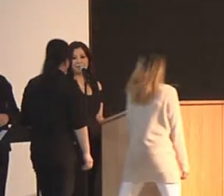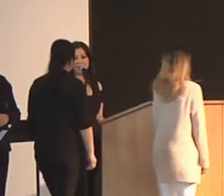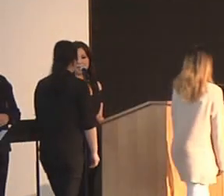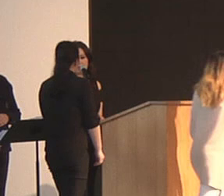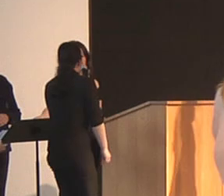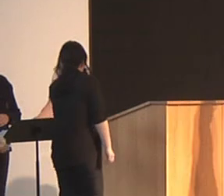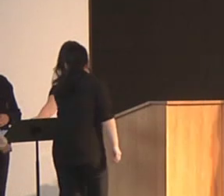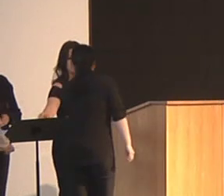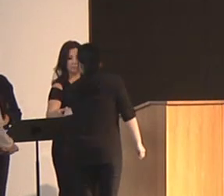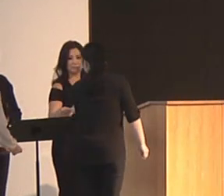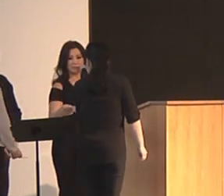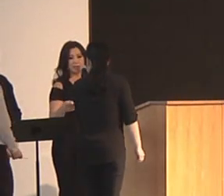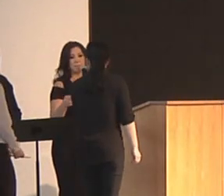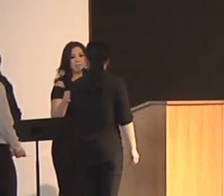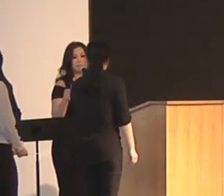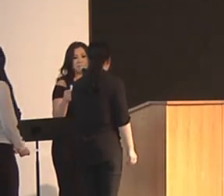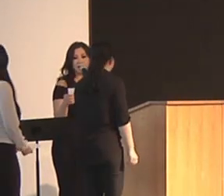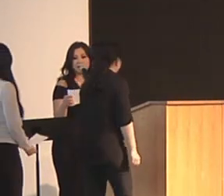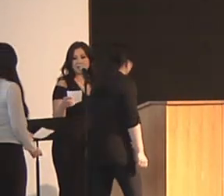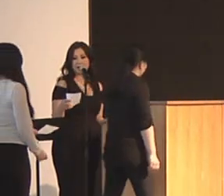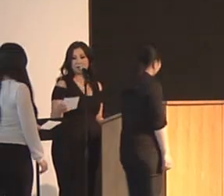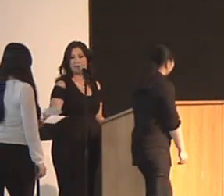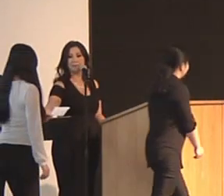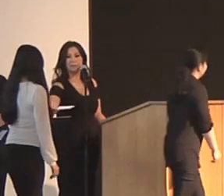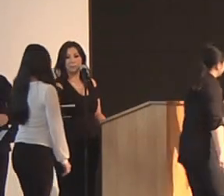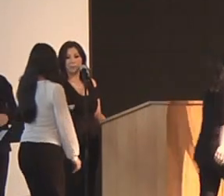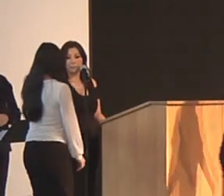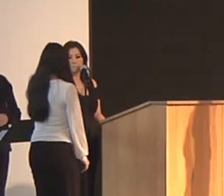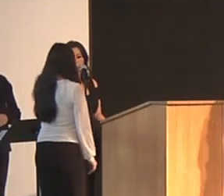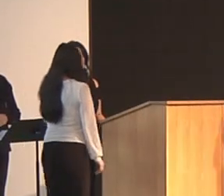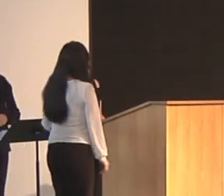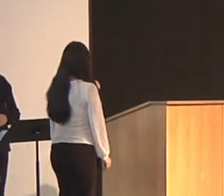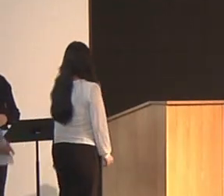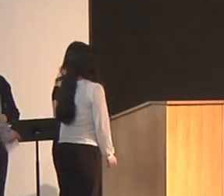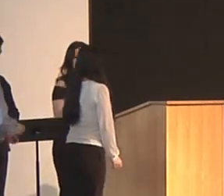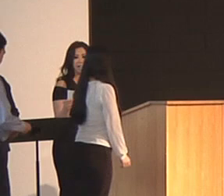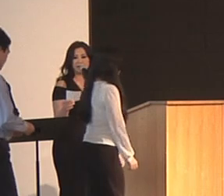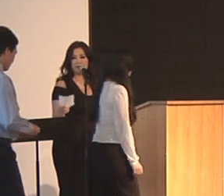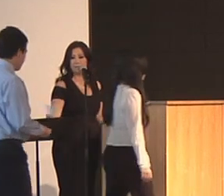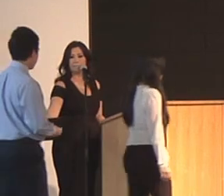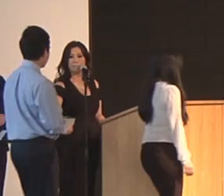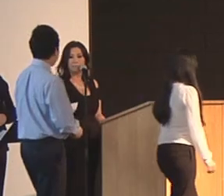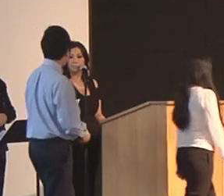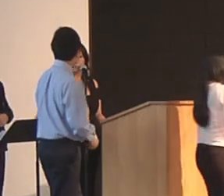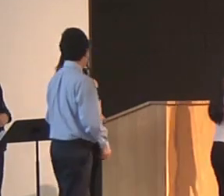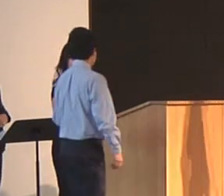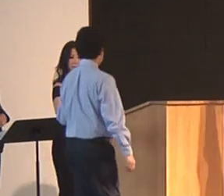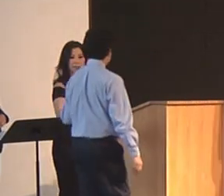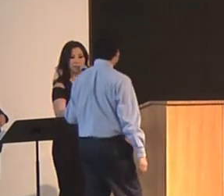Kaya Vang, Pizza Mai Tao, Padao Fang,